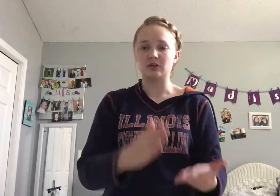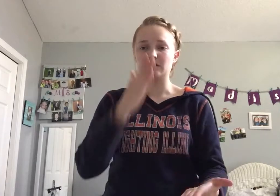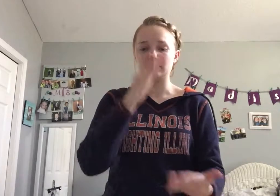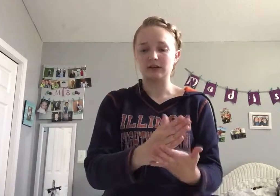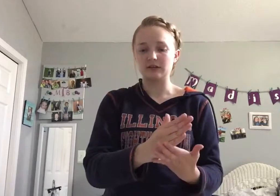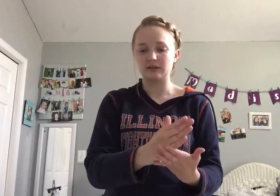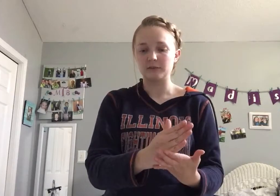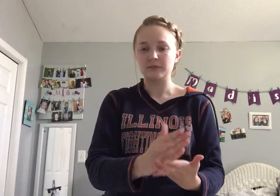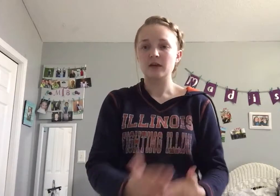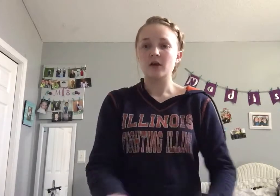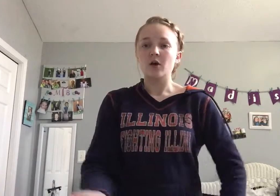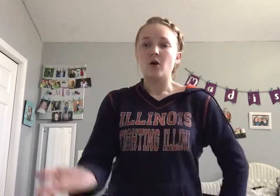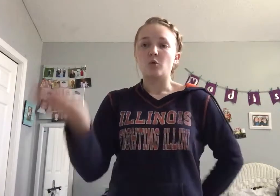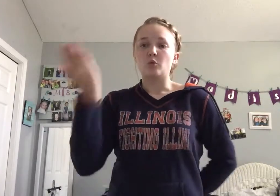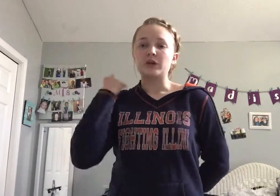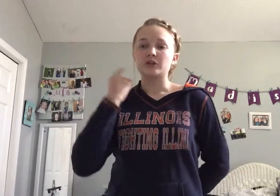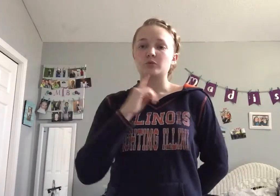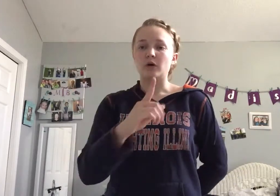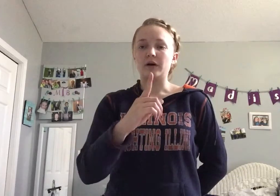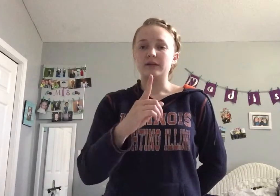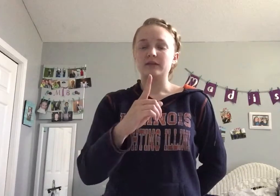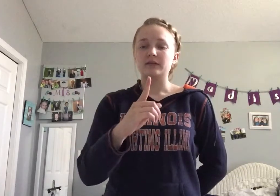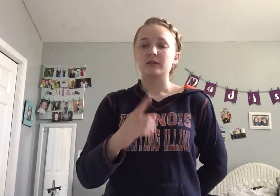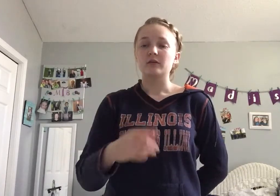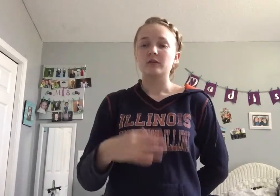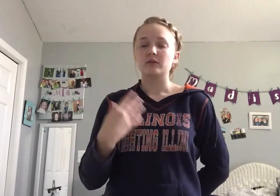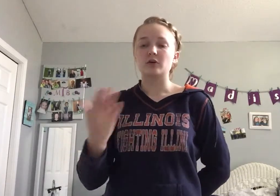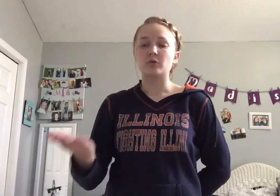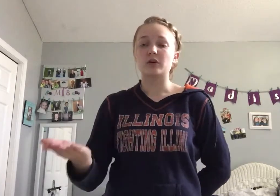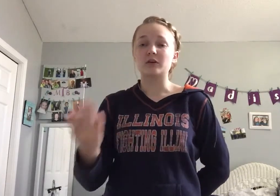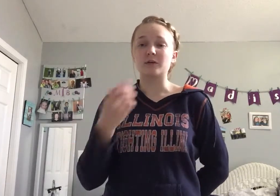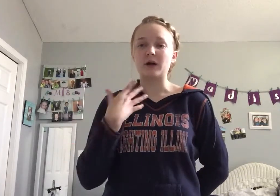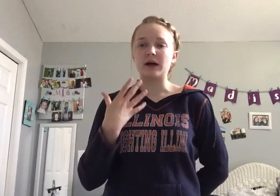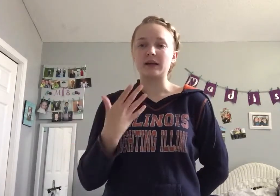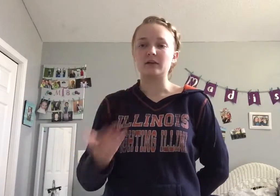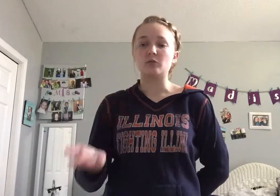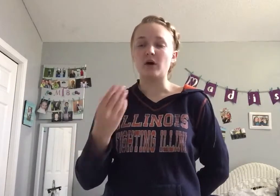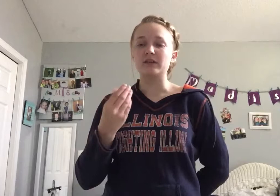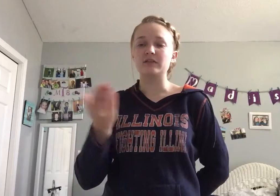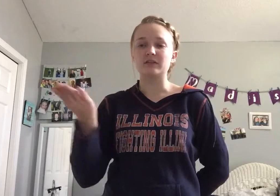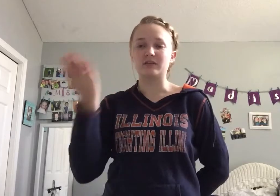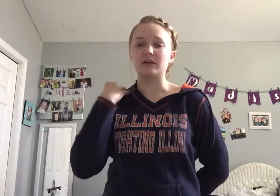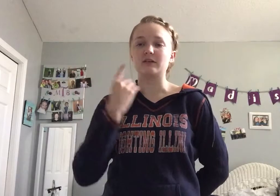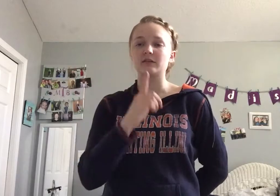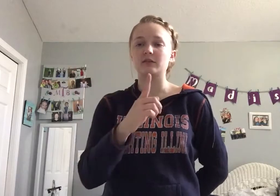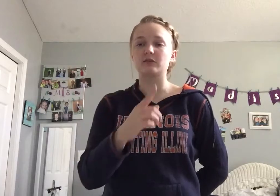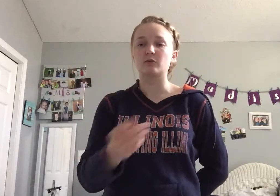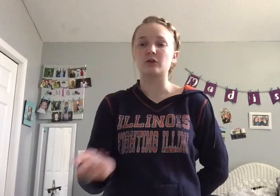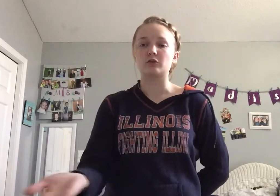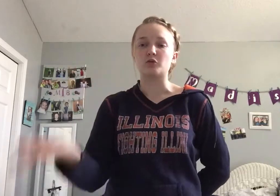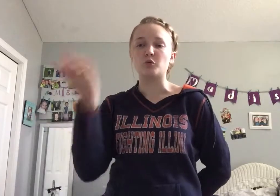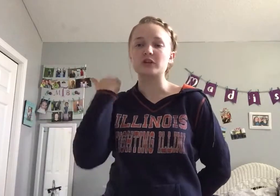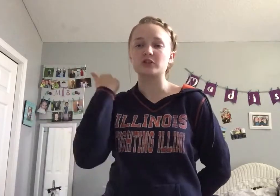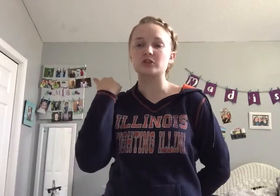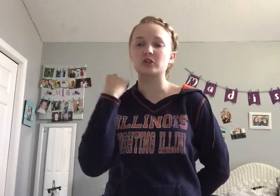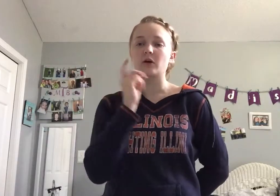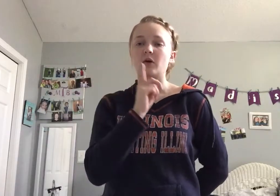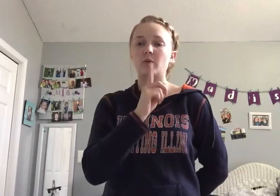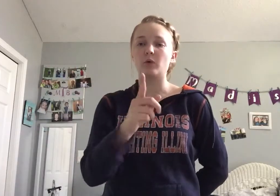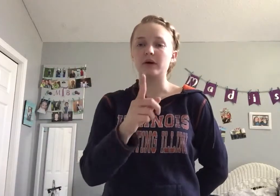just this. Which was, so we're going to combine, was is this, so we're going to do which,